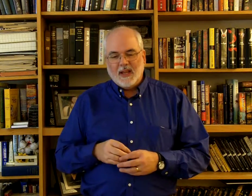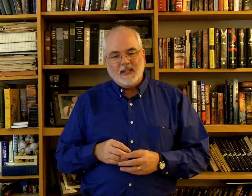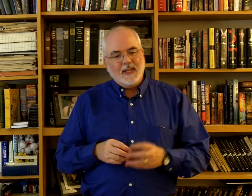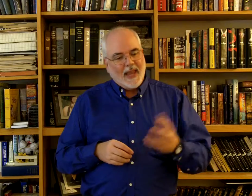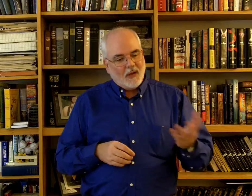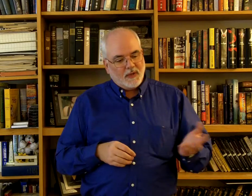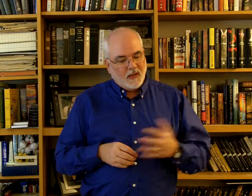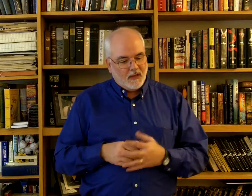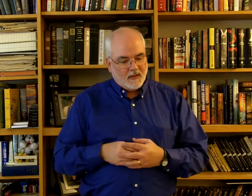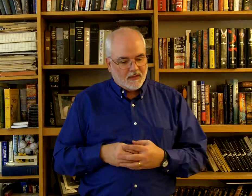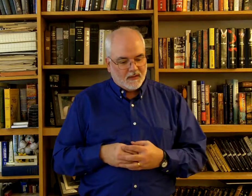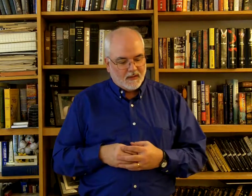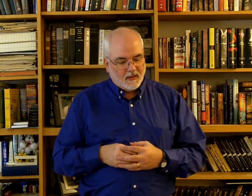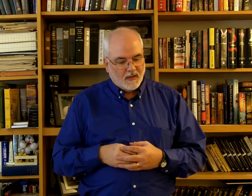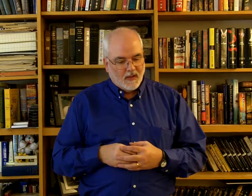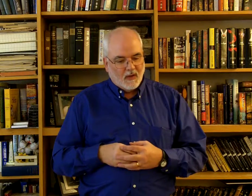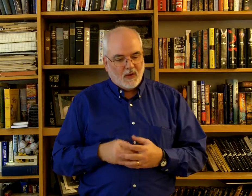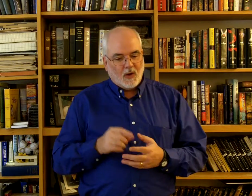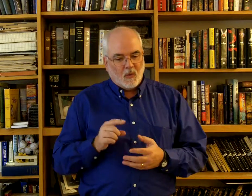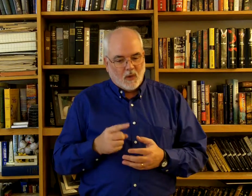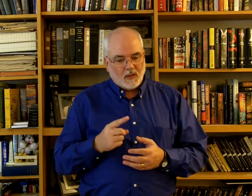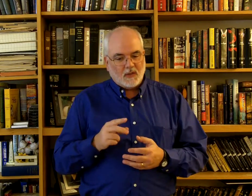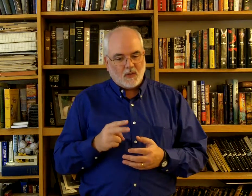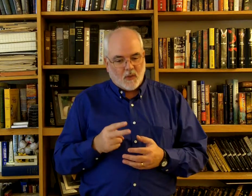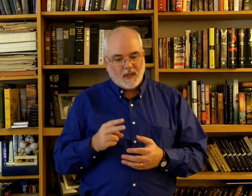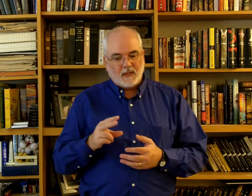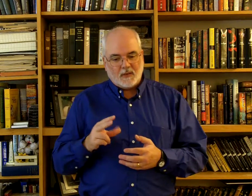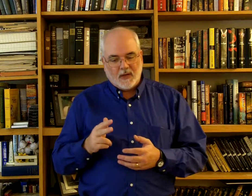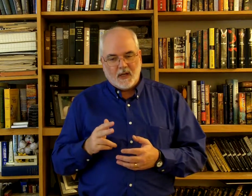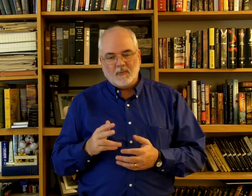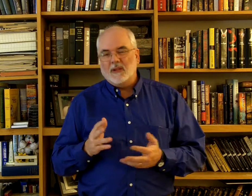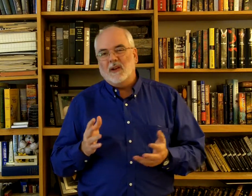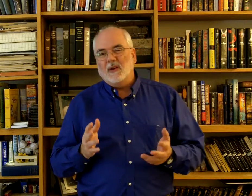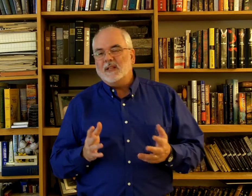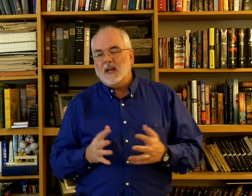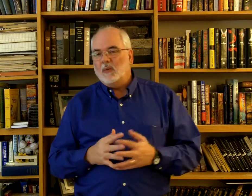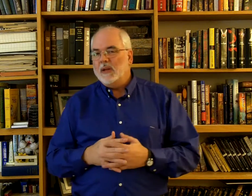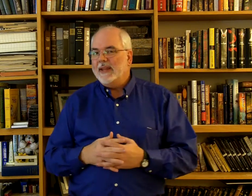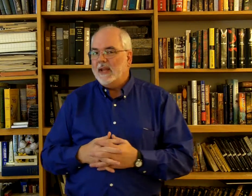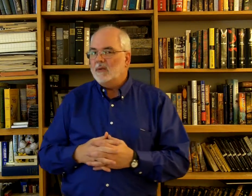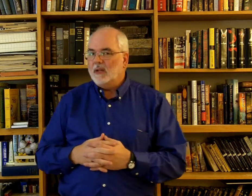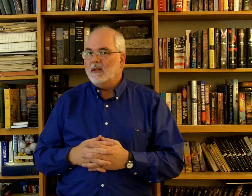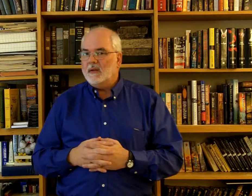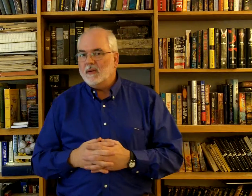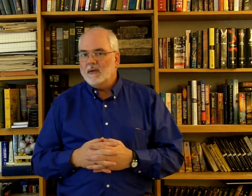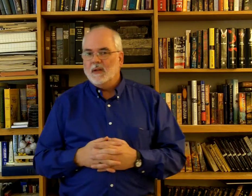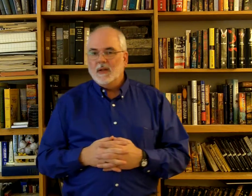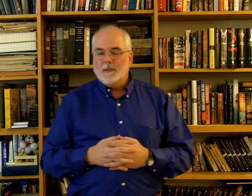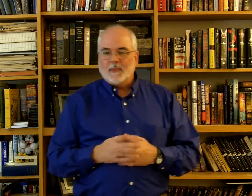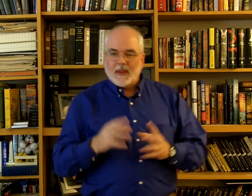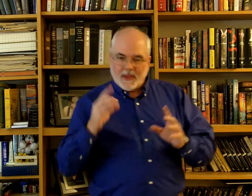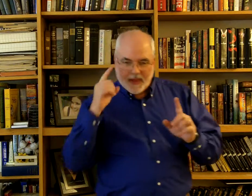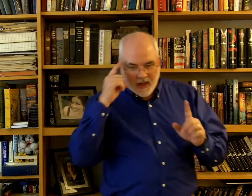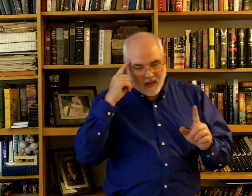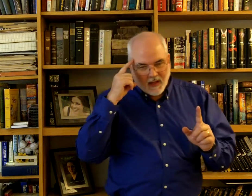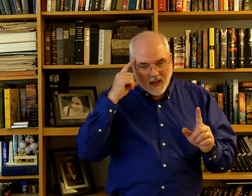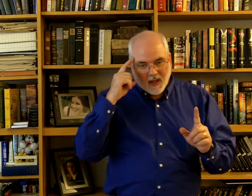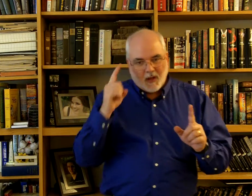he counting here? You know, once, twice, three times? No, he's not really counting here. Think